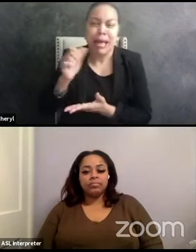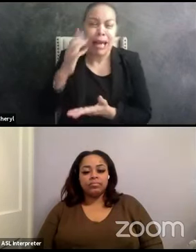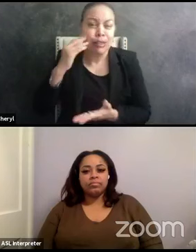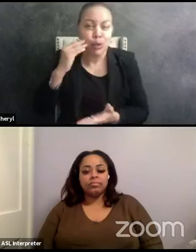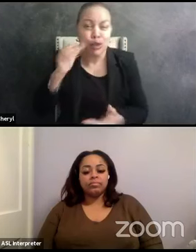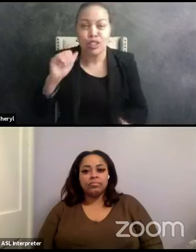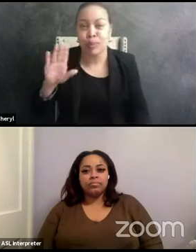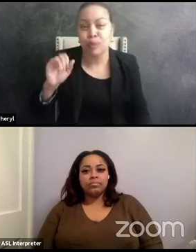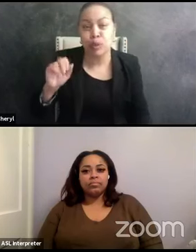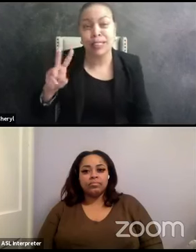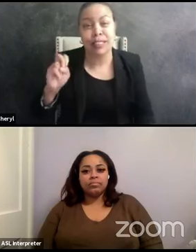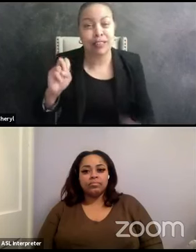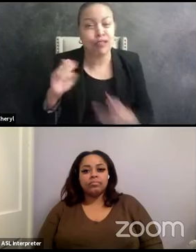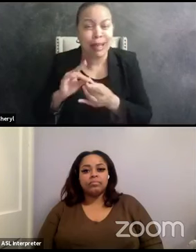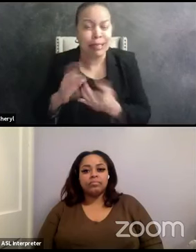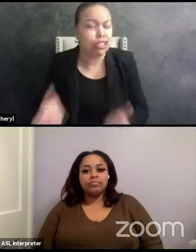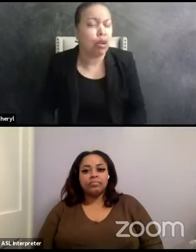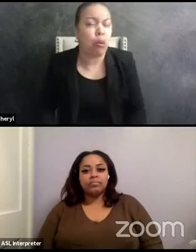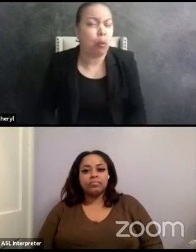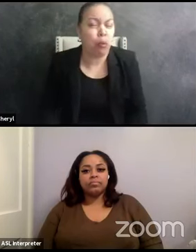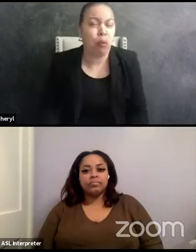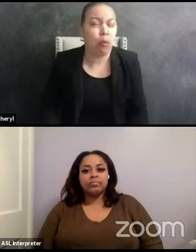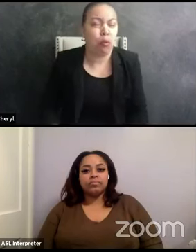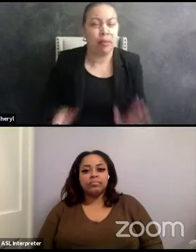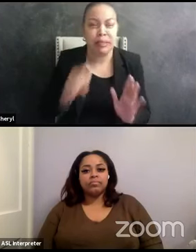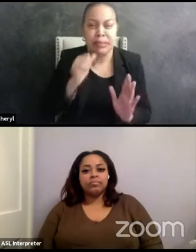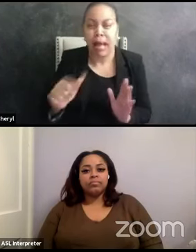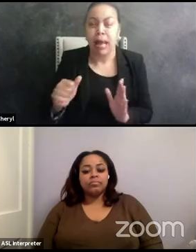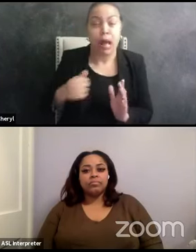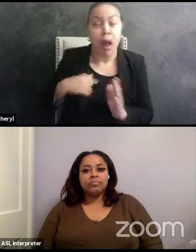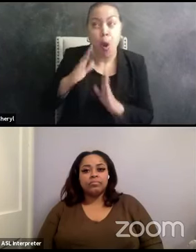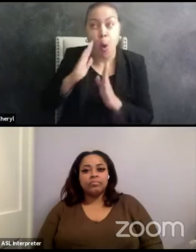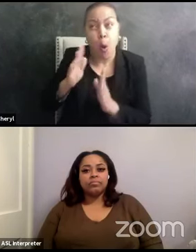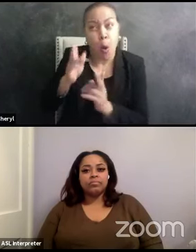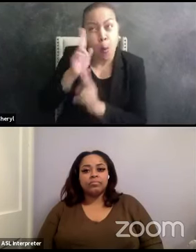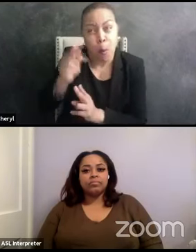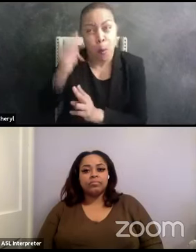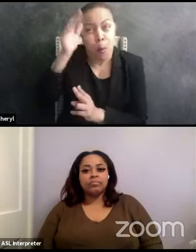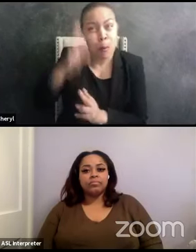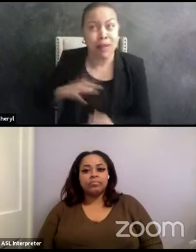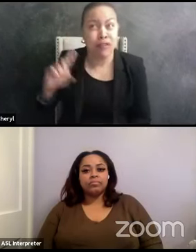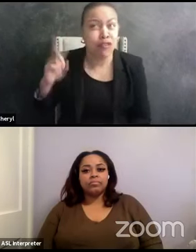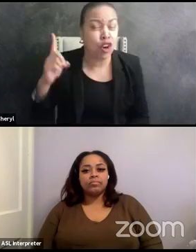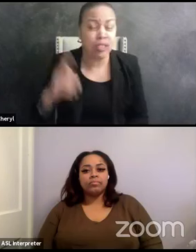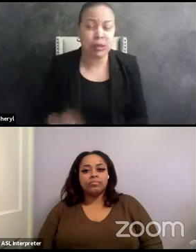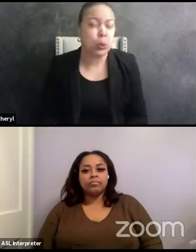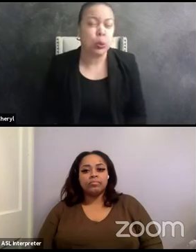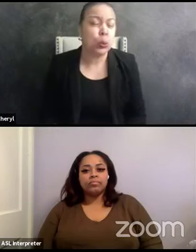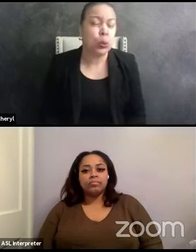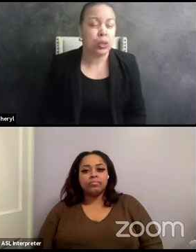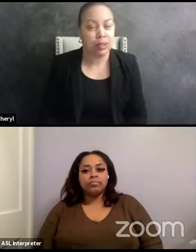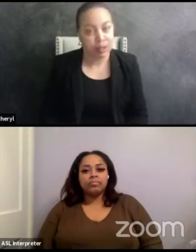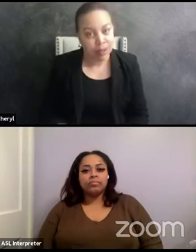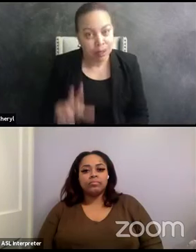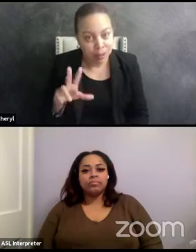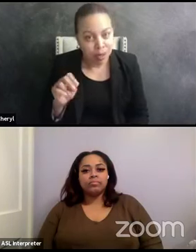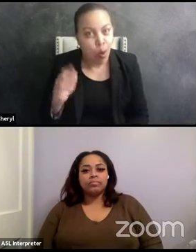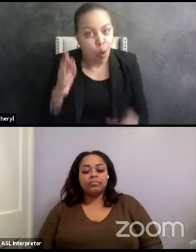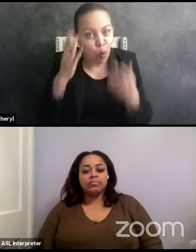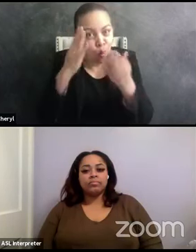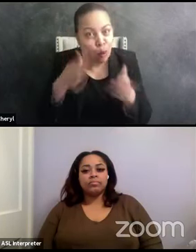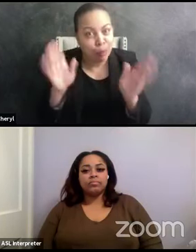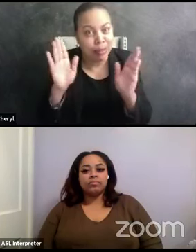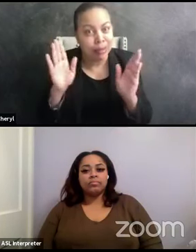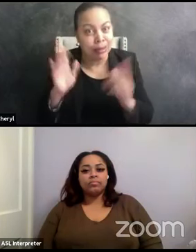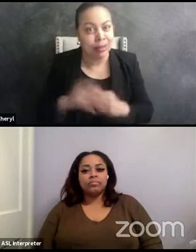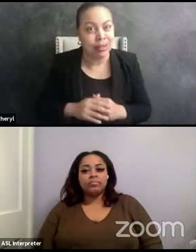relationship, that Right. you aren't going to center men when they don't need to be centered. But instead, I think we need to open up to the fact that just because